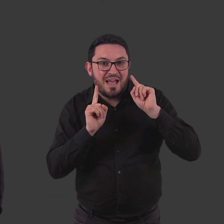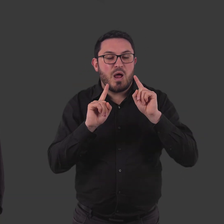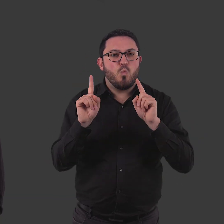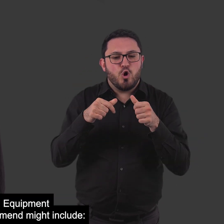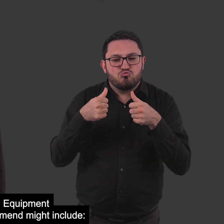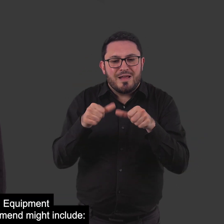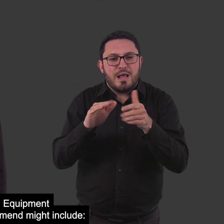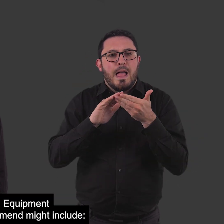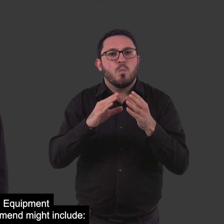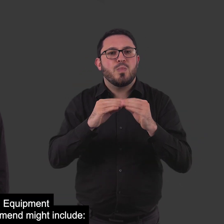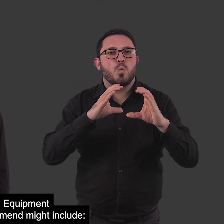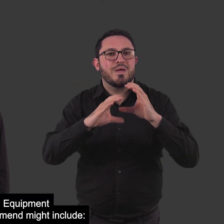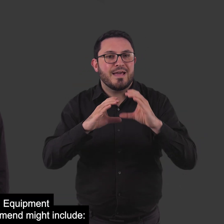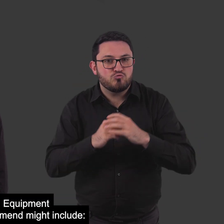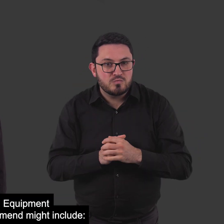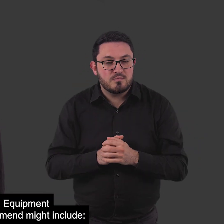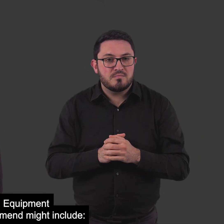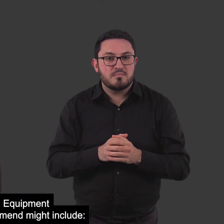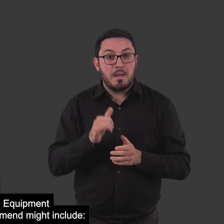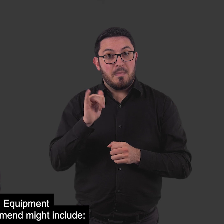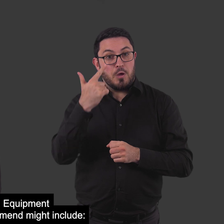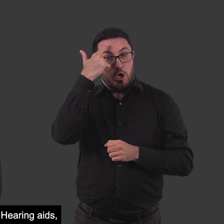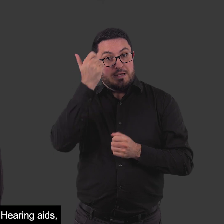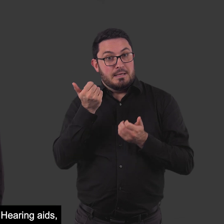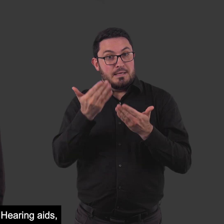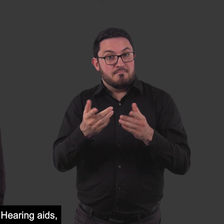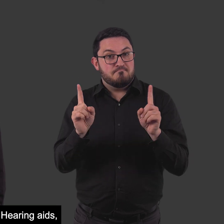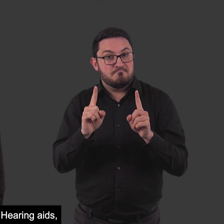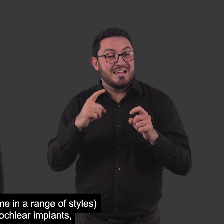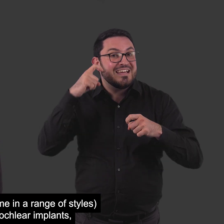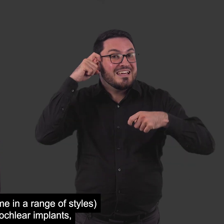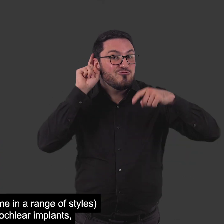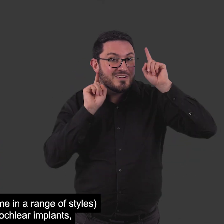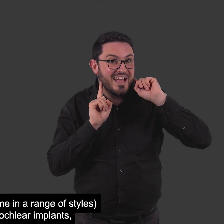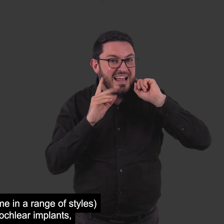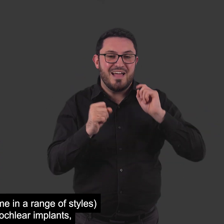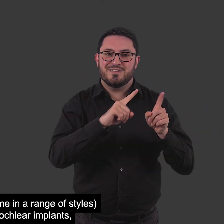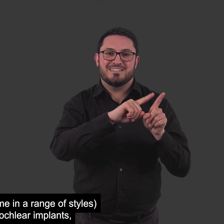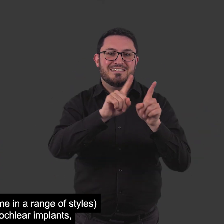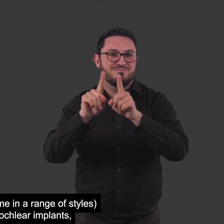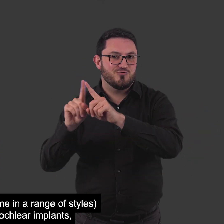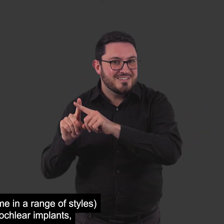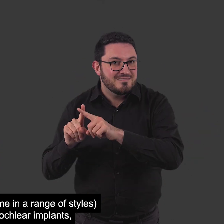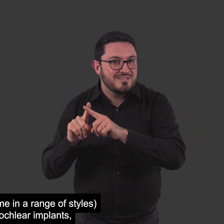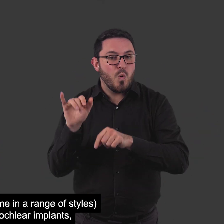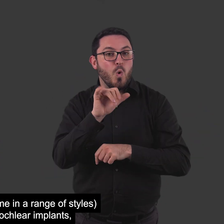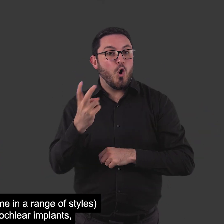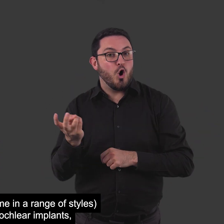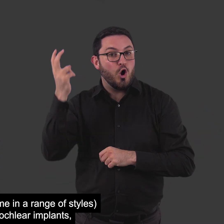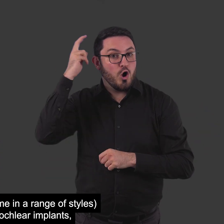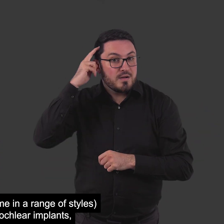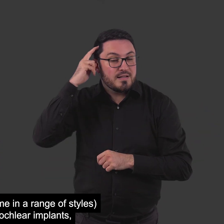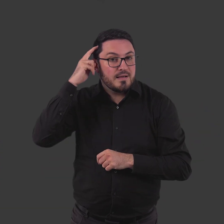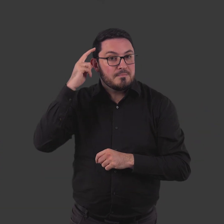has. Equipment I recommend might include hearing aids, which come in a range of styles, or